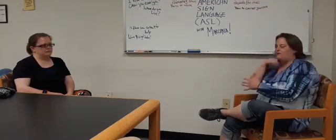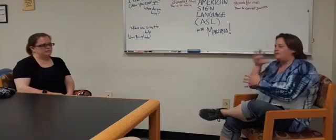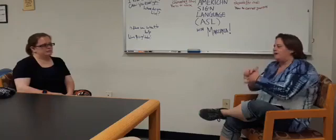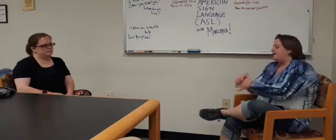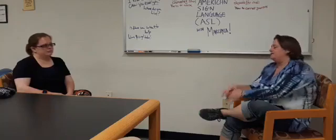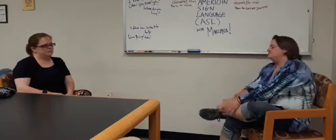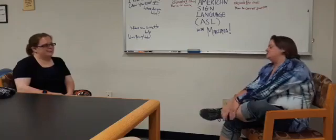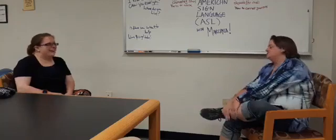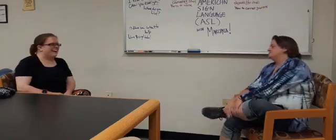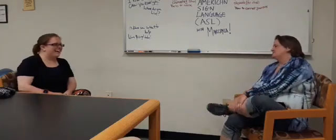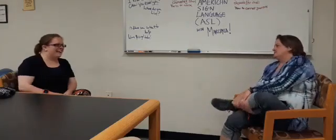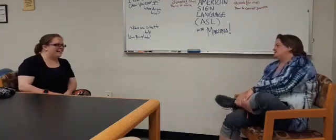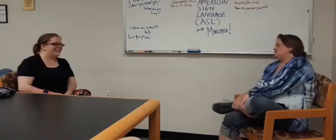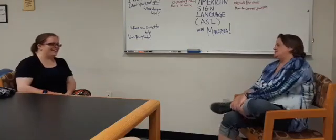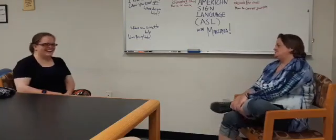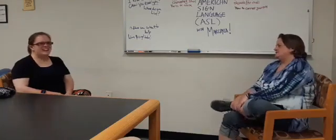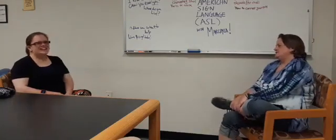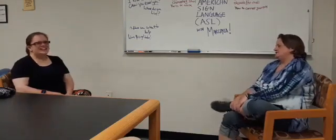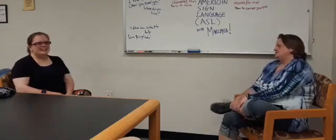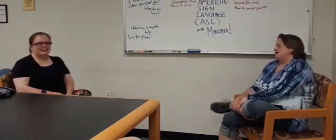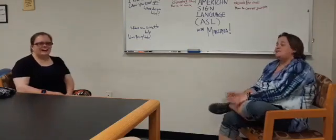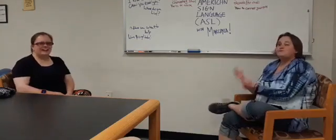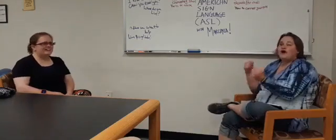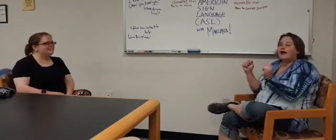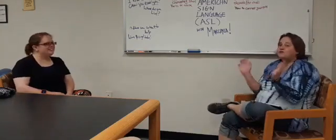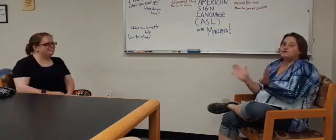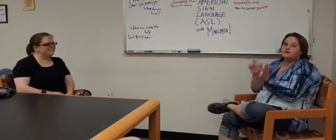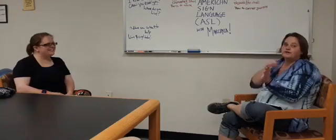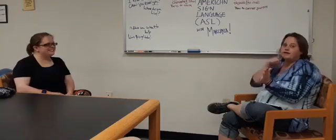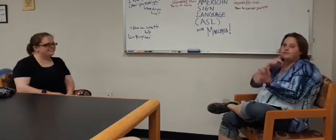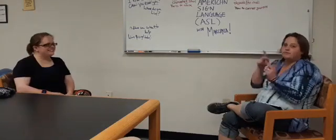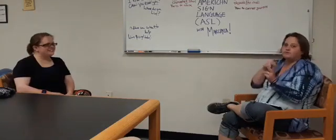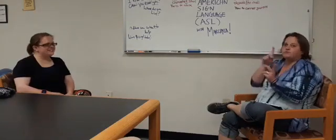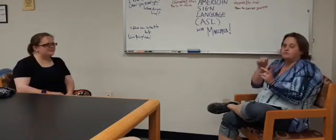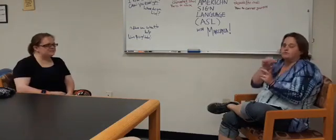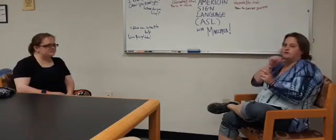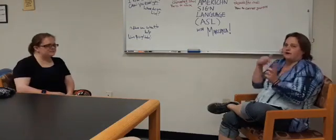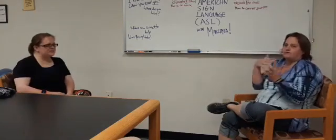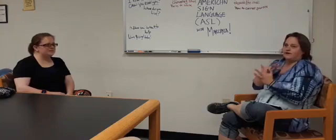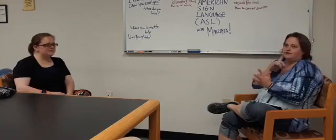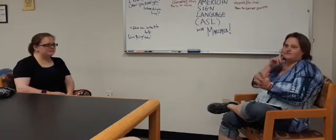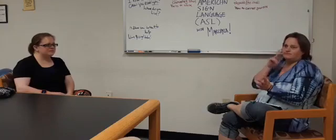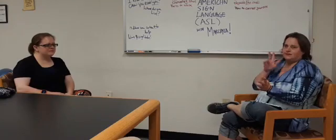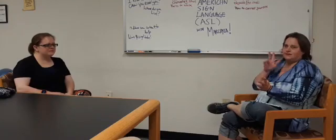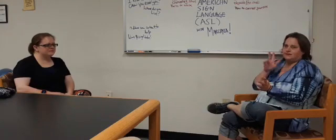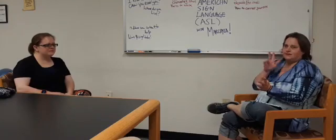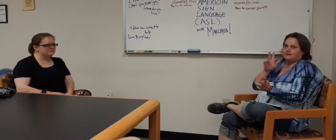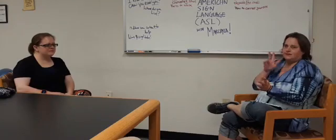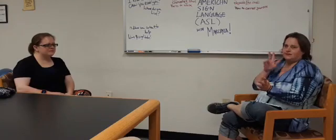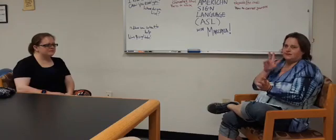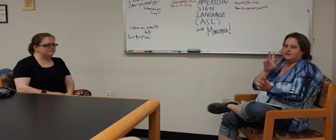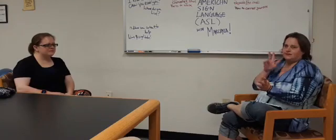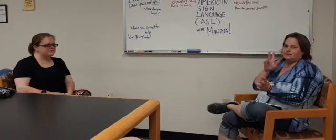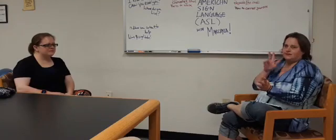nobody. Yeah. I'm trying to join hearing people too, not afraid of have